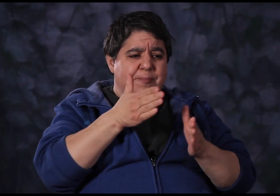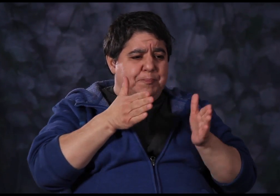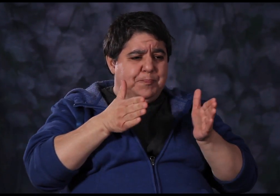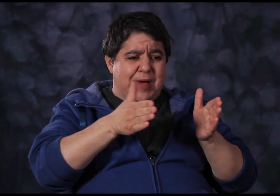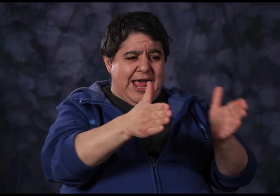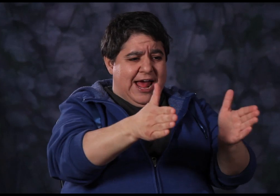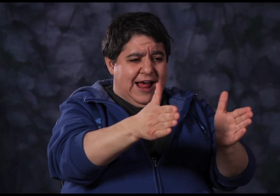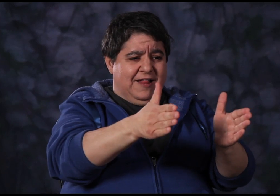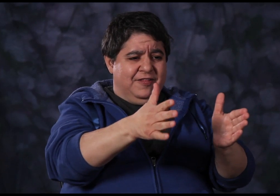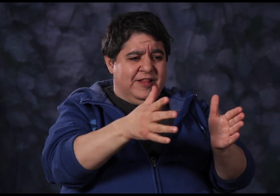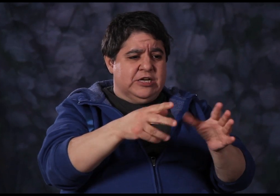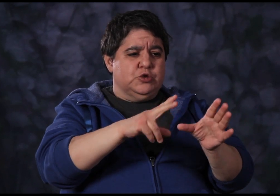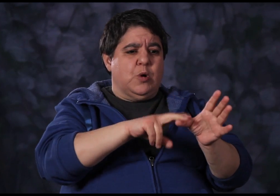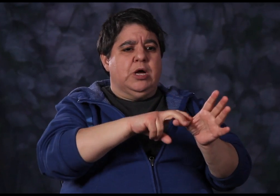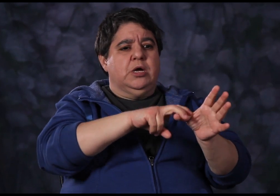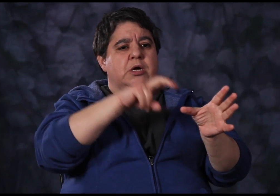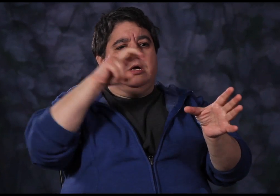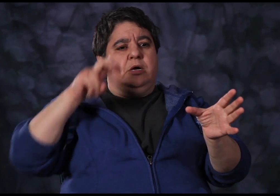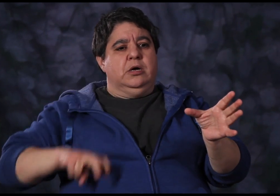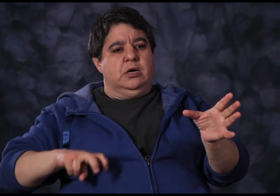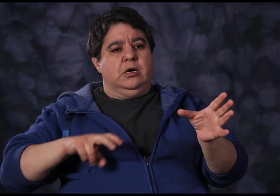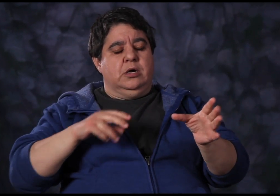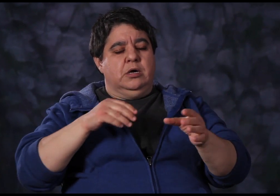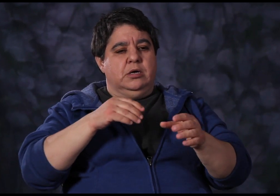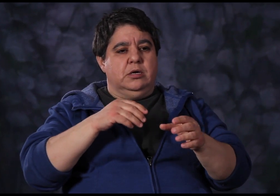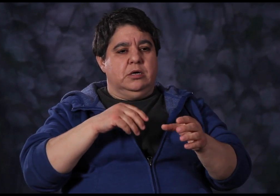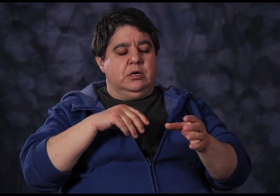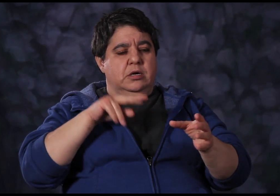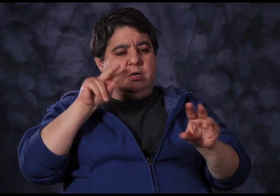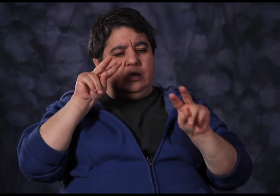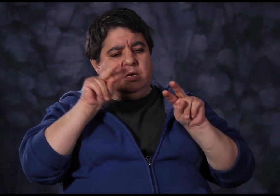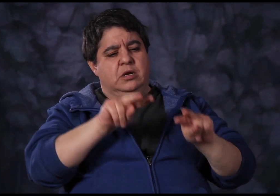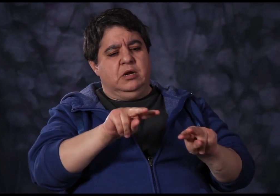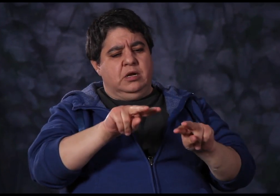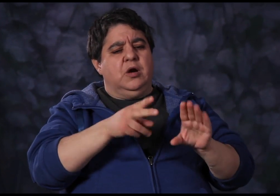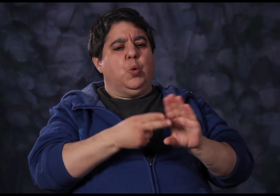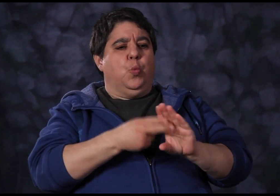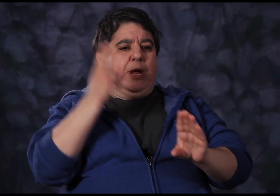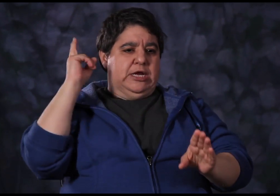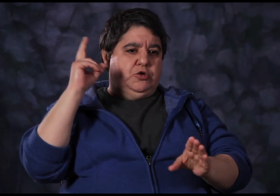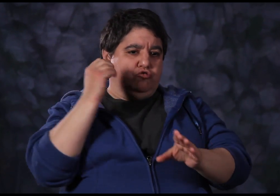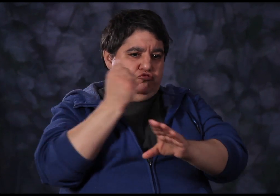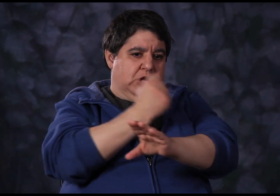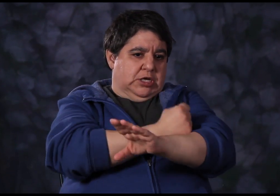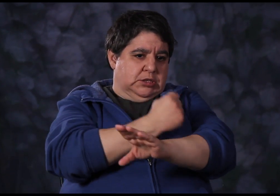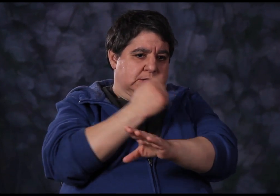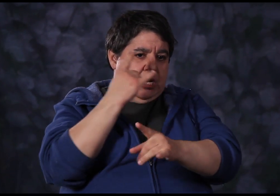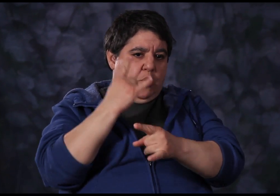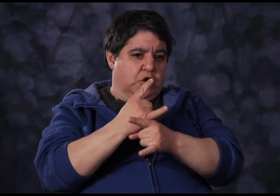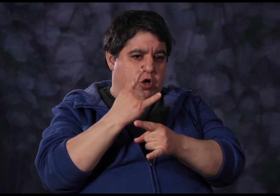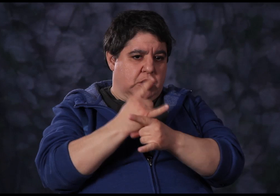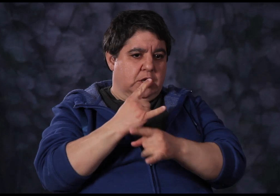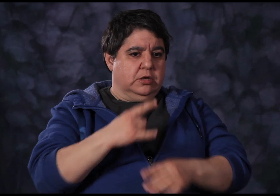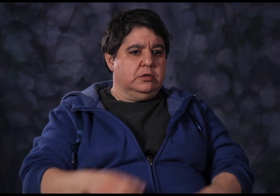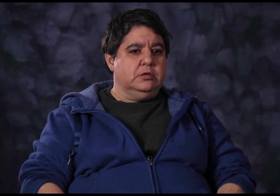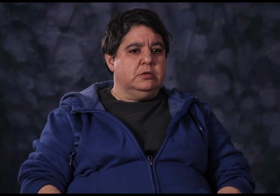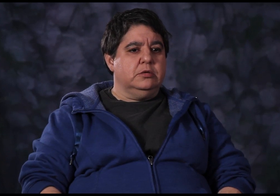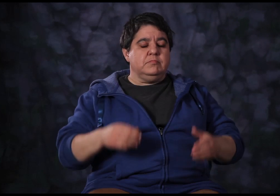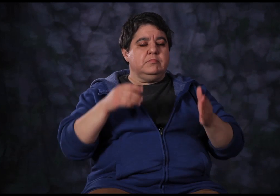And in looking back, I realized that I was very much on the wrong path. And I actually realized that at the time, and stopped using drugs